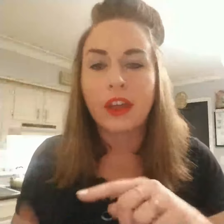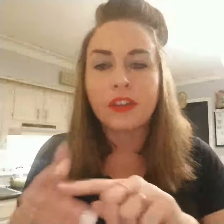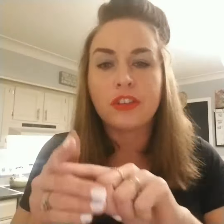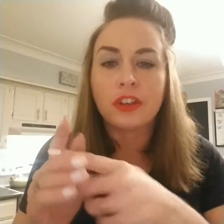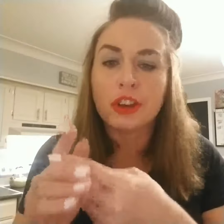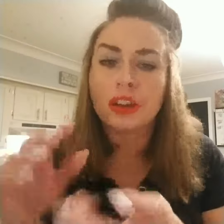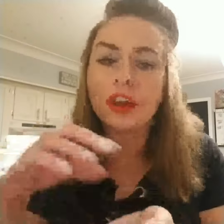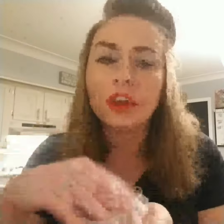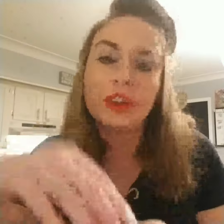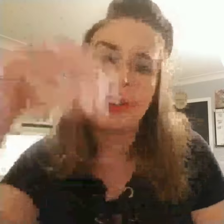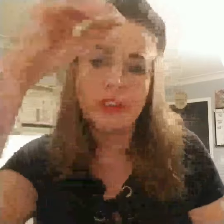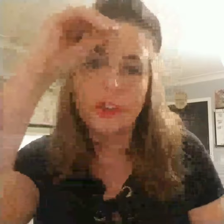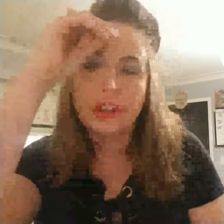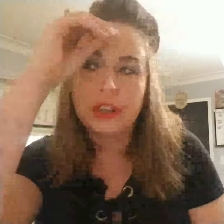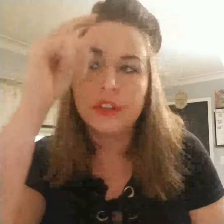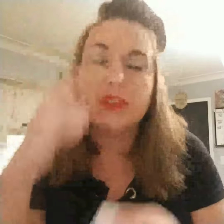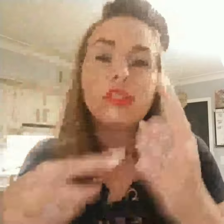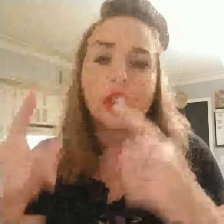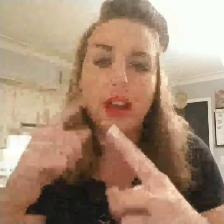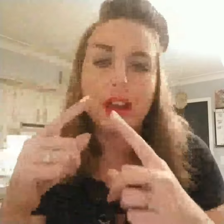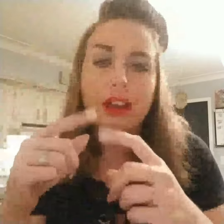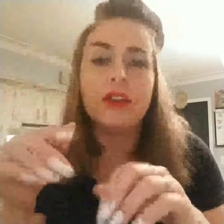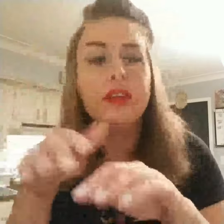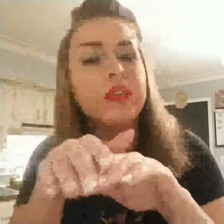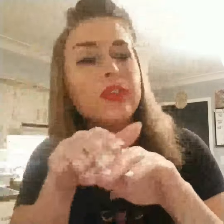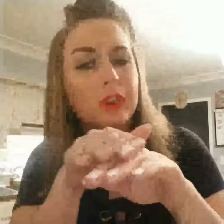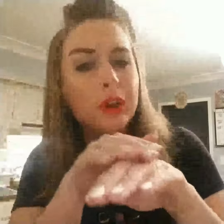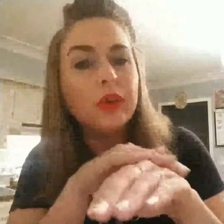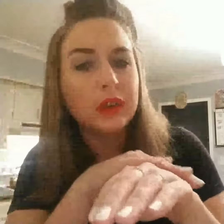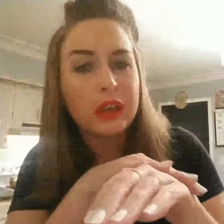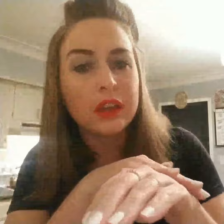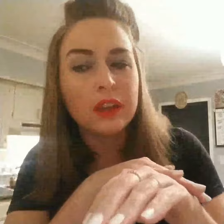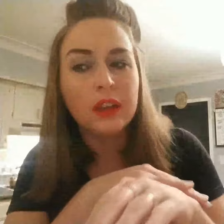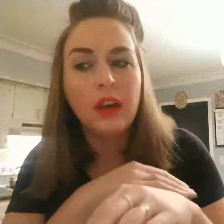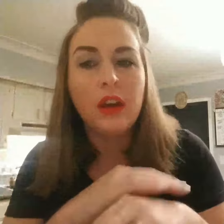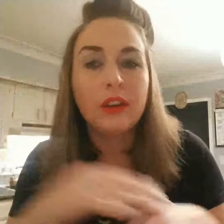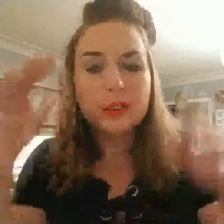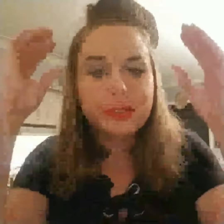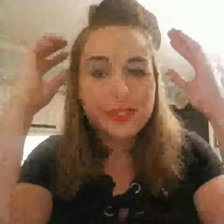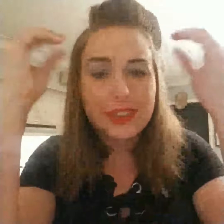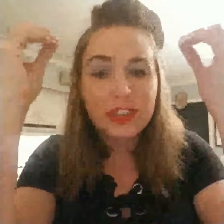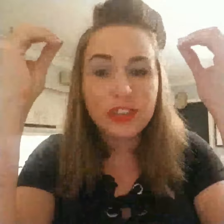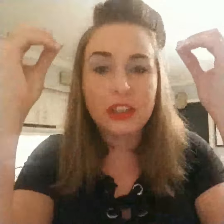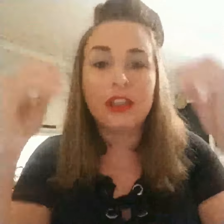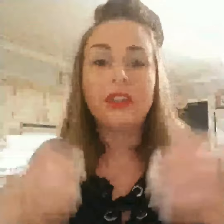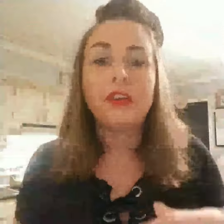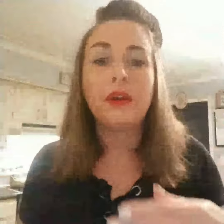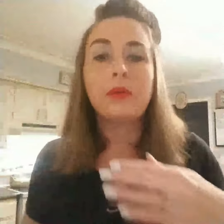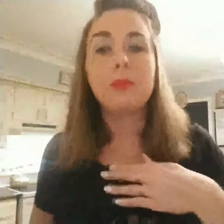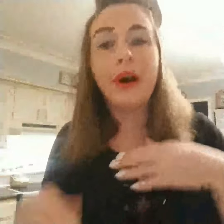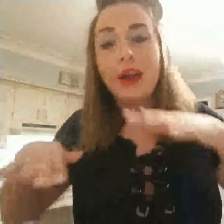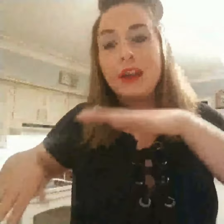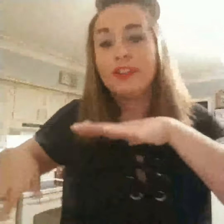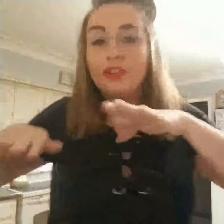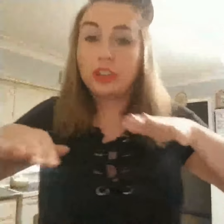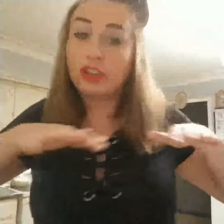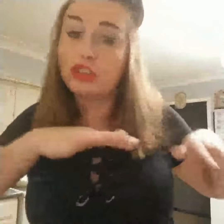started learning sign slowly teaching my children